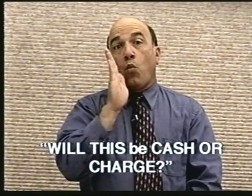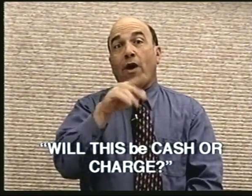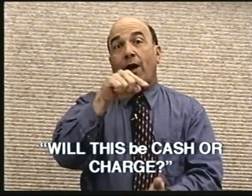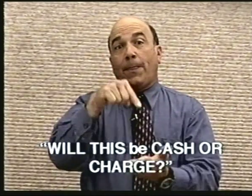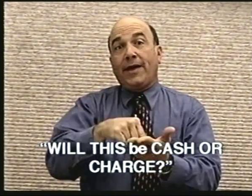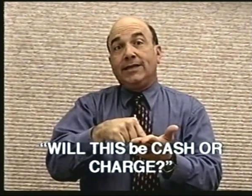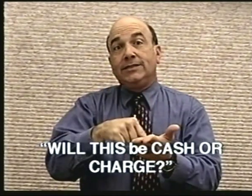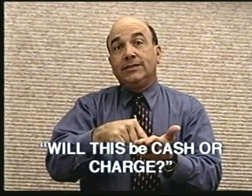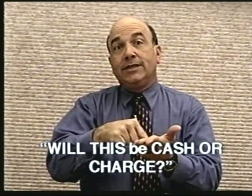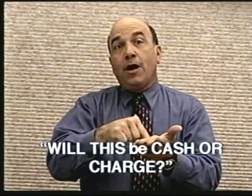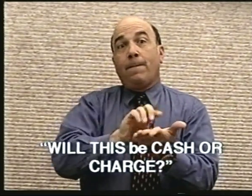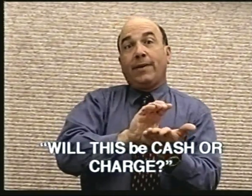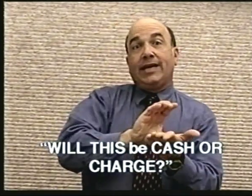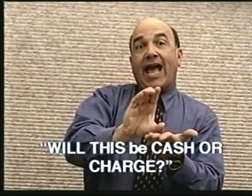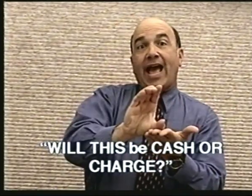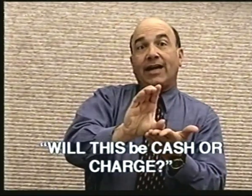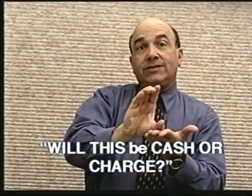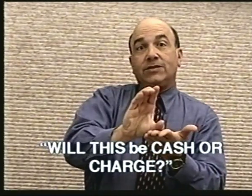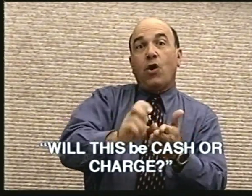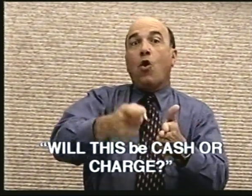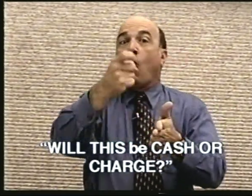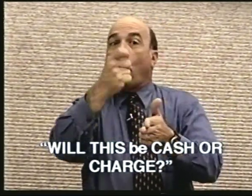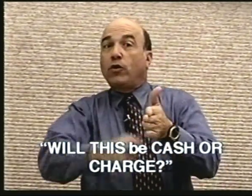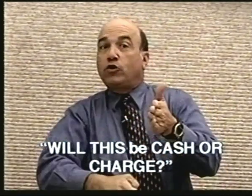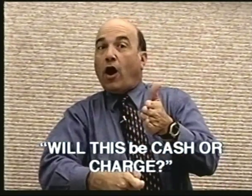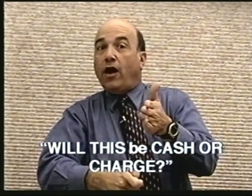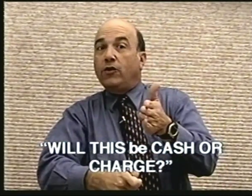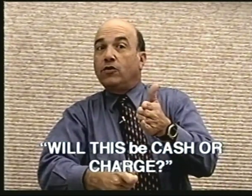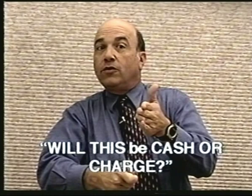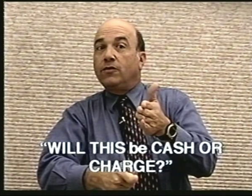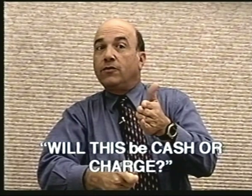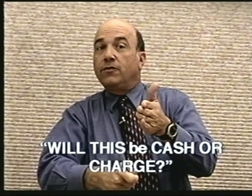Will this be cash or charge?